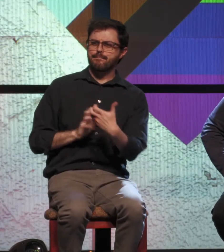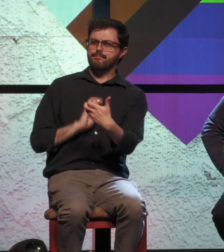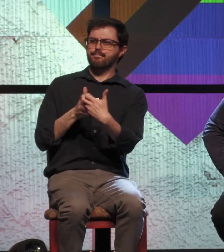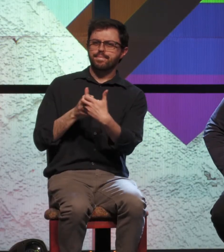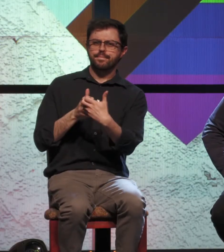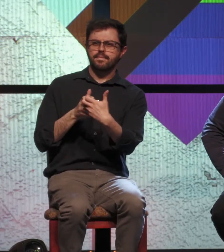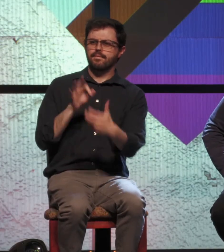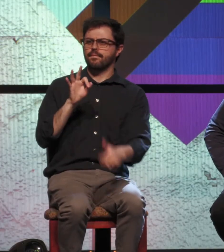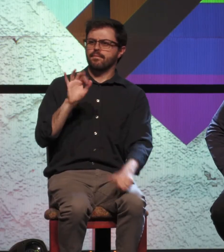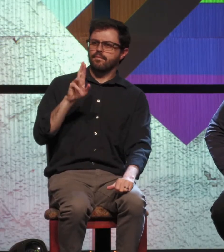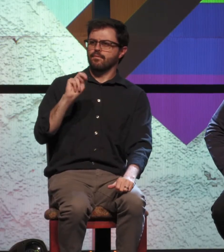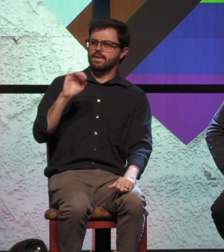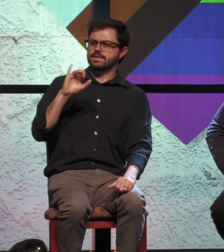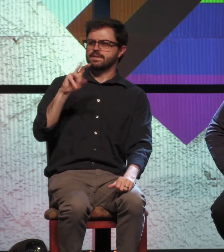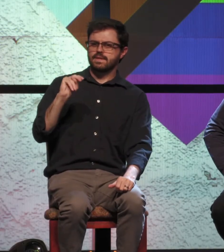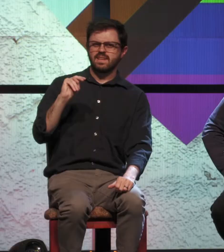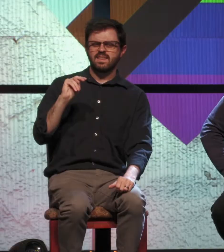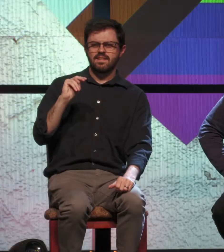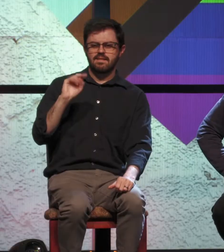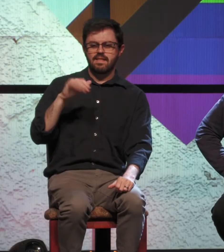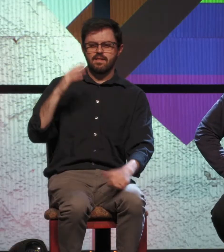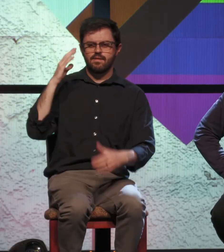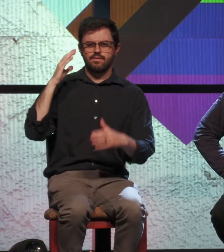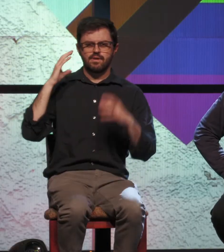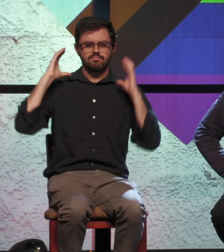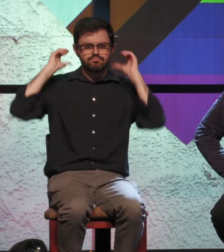that robe. That's all I'm going to say. Right?